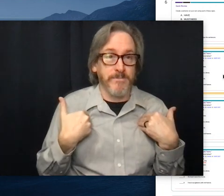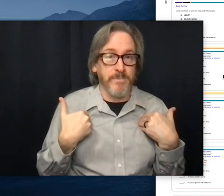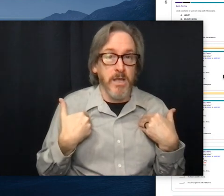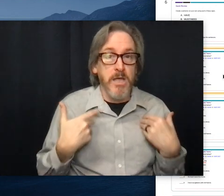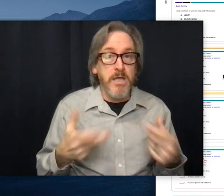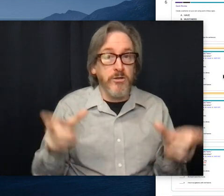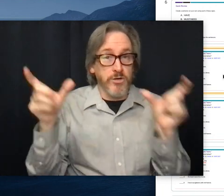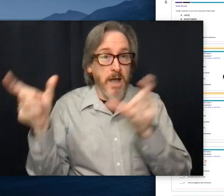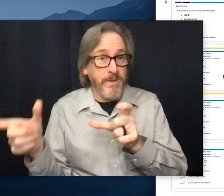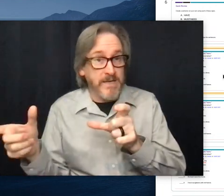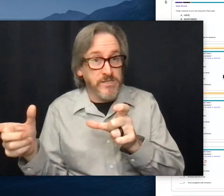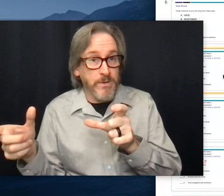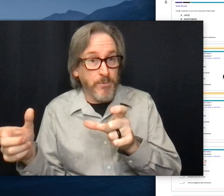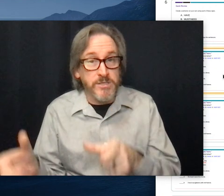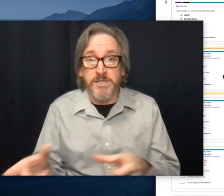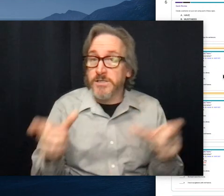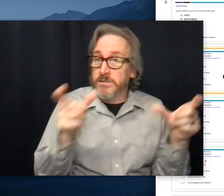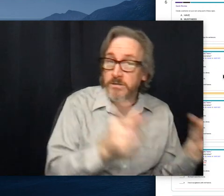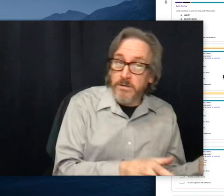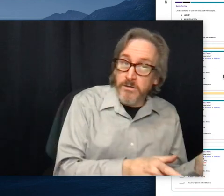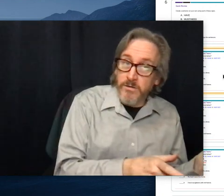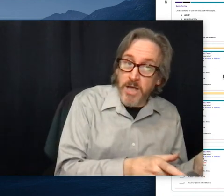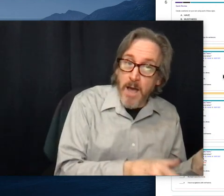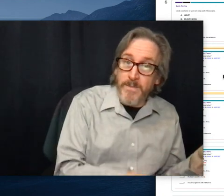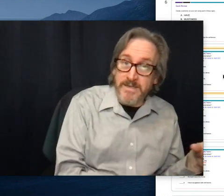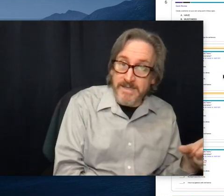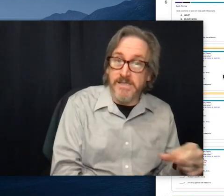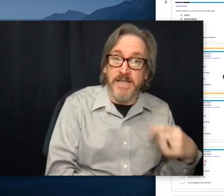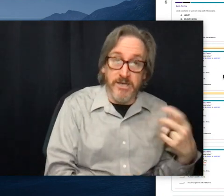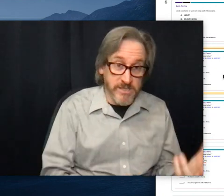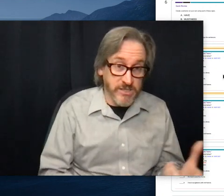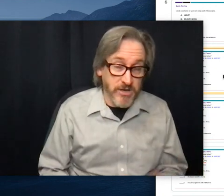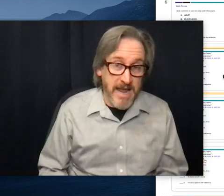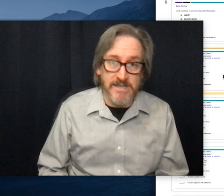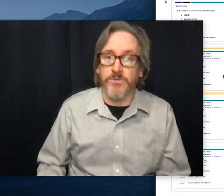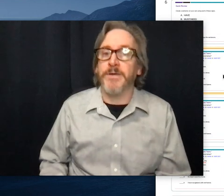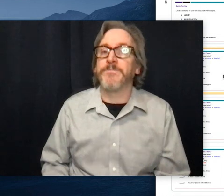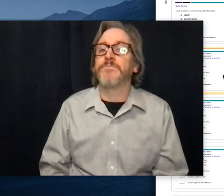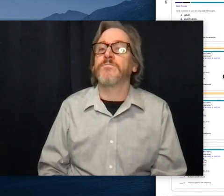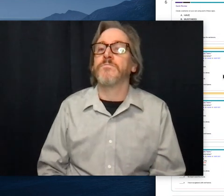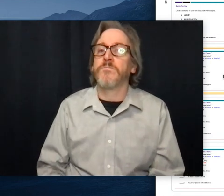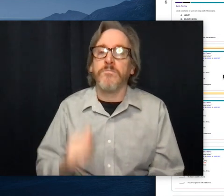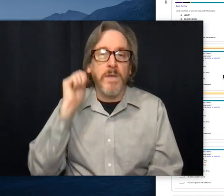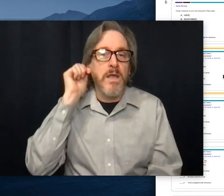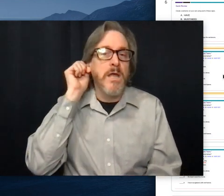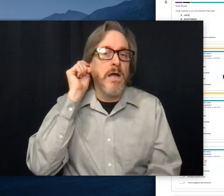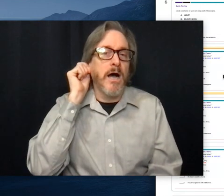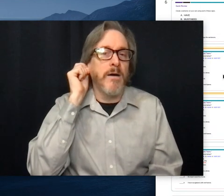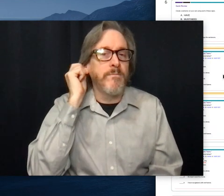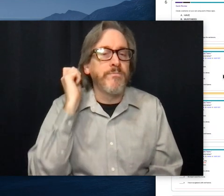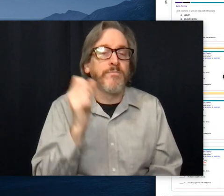has. Your topic is 3 purses. The comment is that your sister has 3.